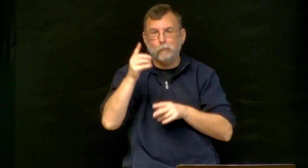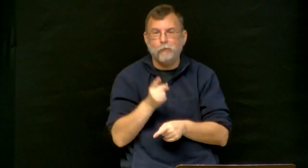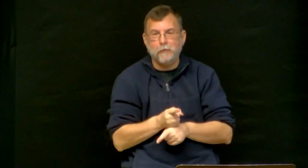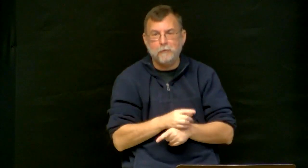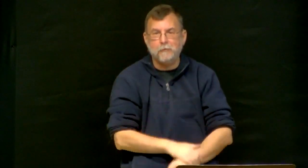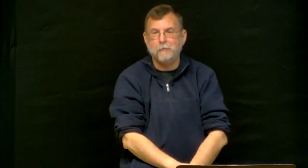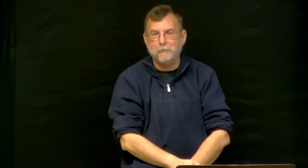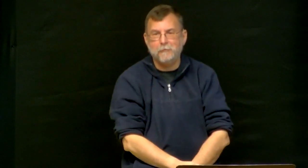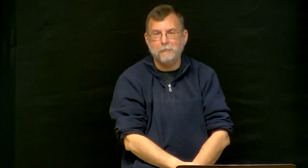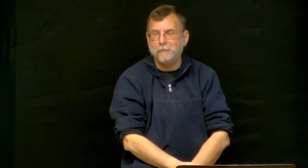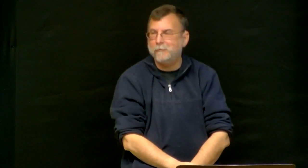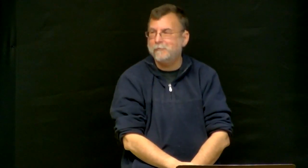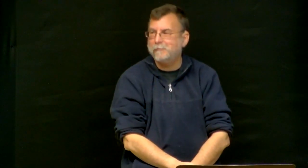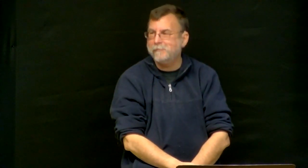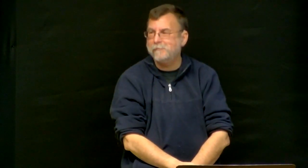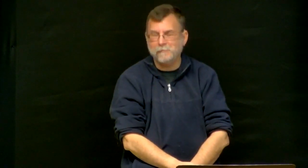Kids can be creative though, right?